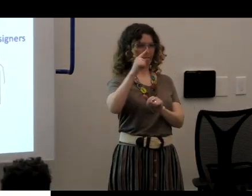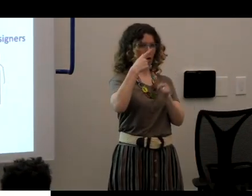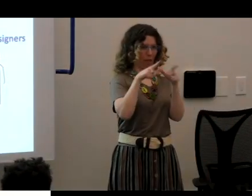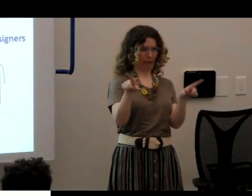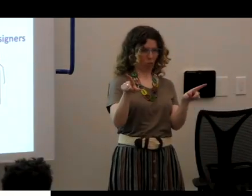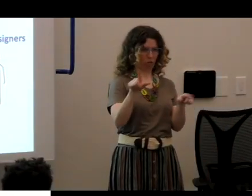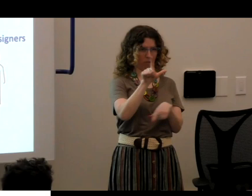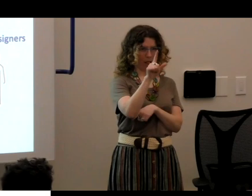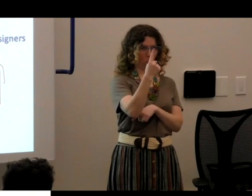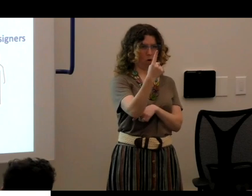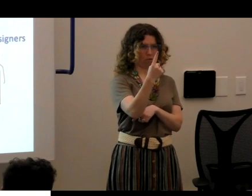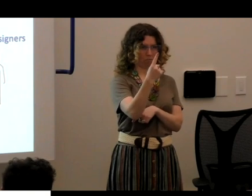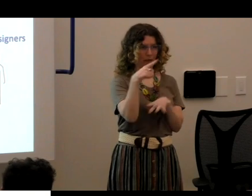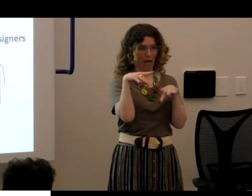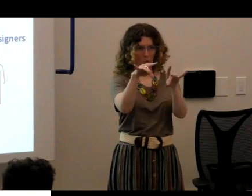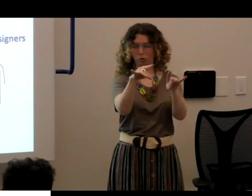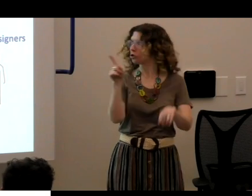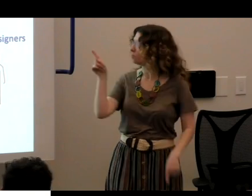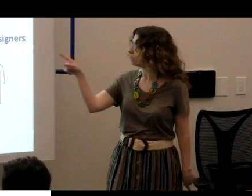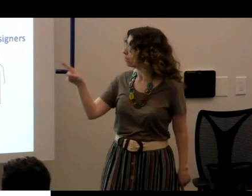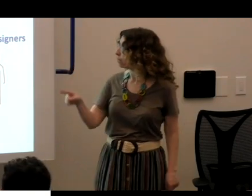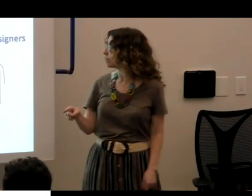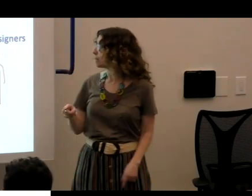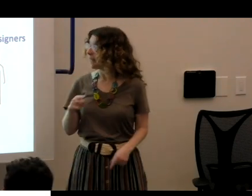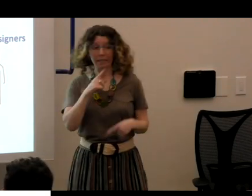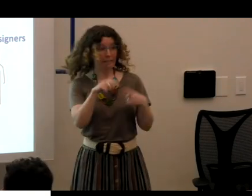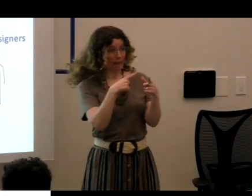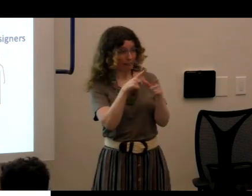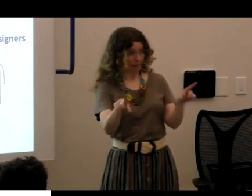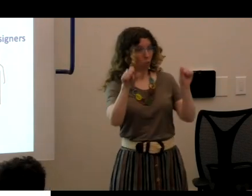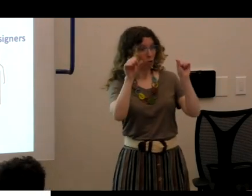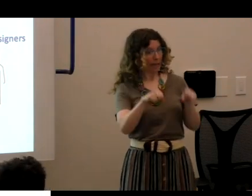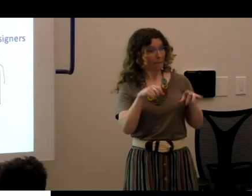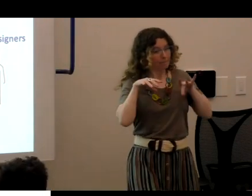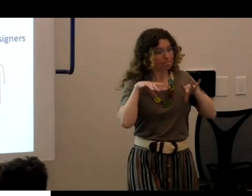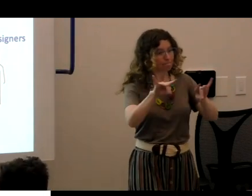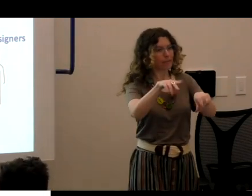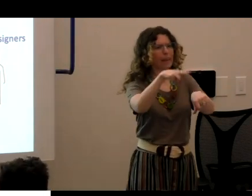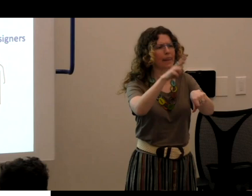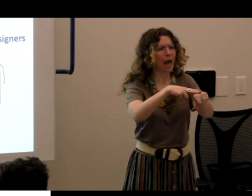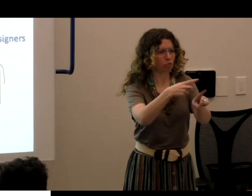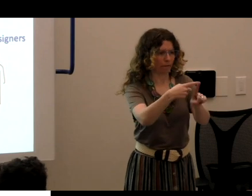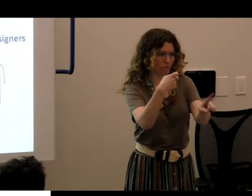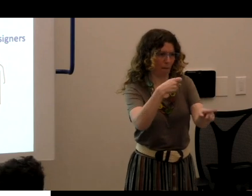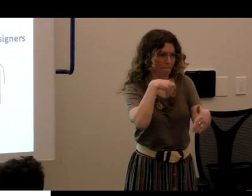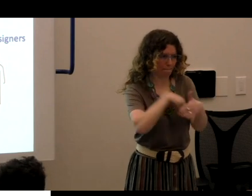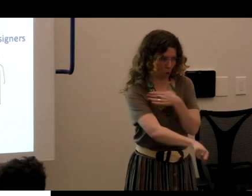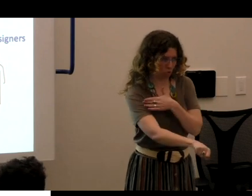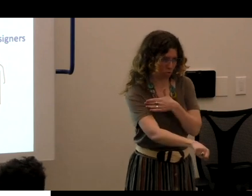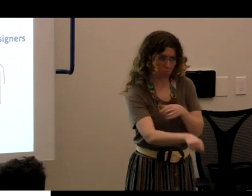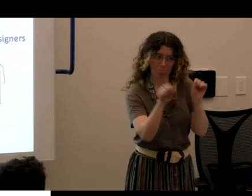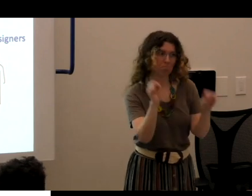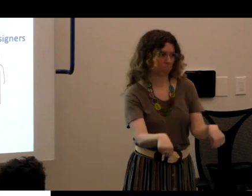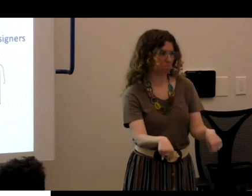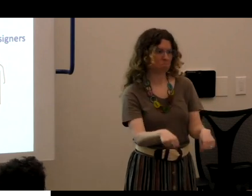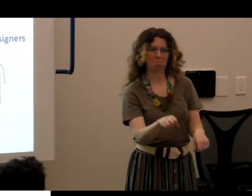And an L1 means first language, right? Primary language. It means language in think about ASL acquisition, how